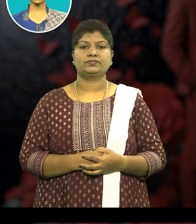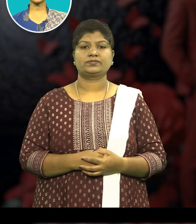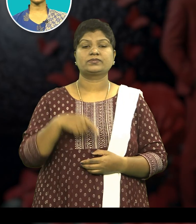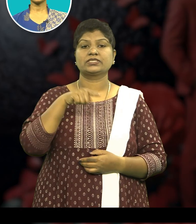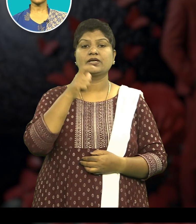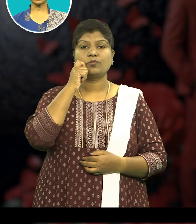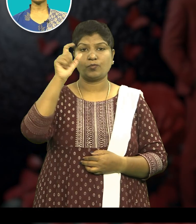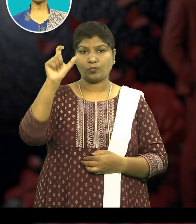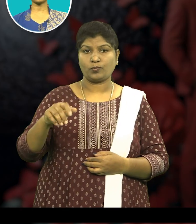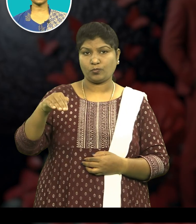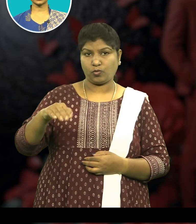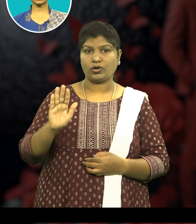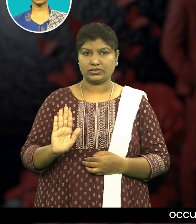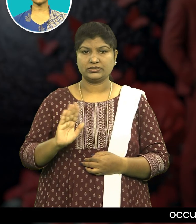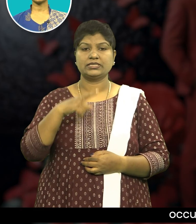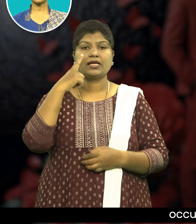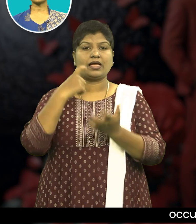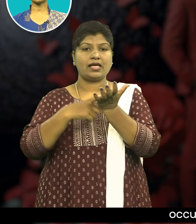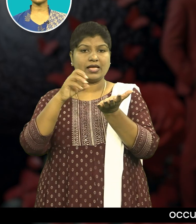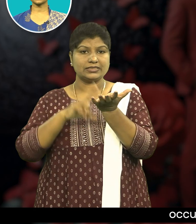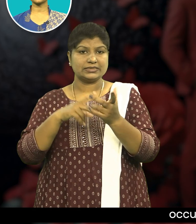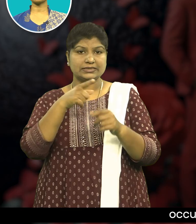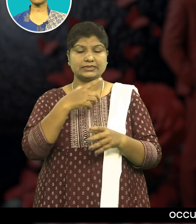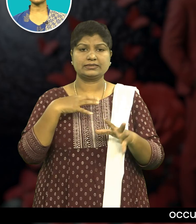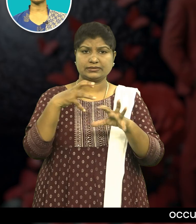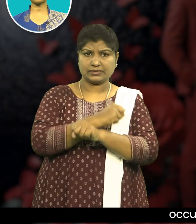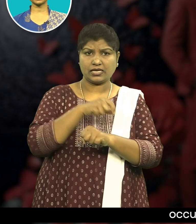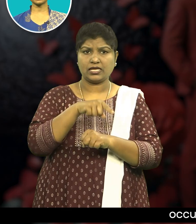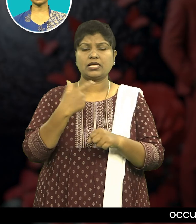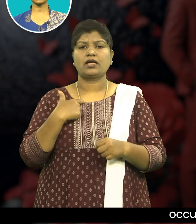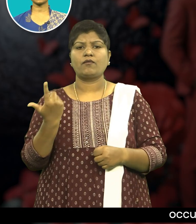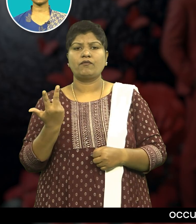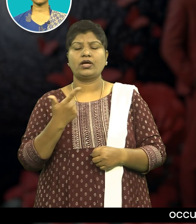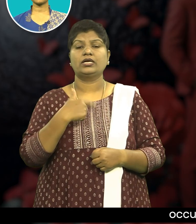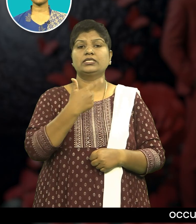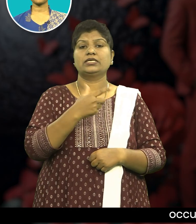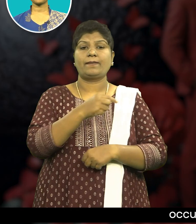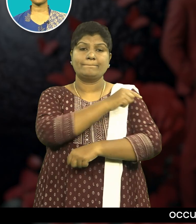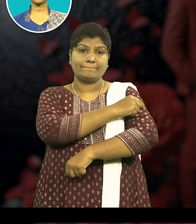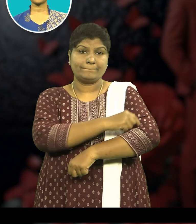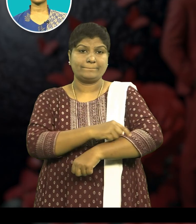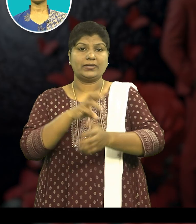In boys, iron deficiency occurs due to muscle spurt,